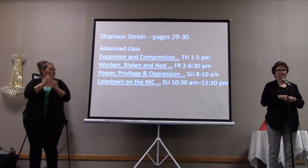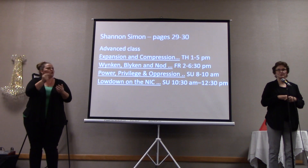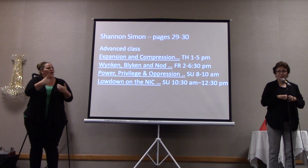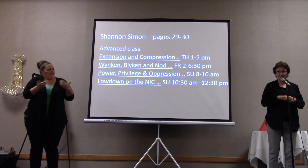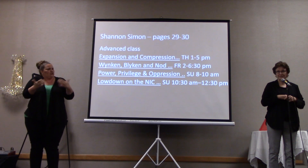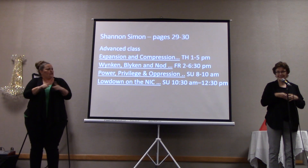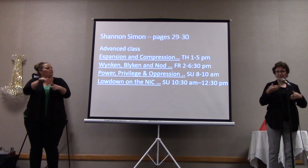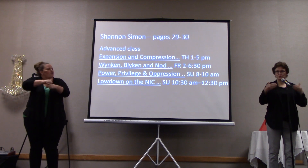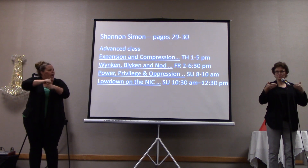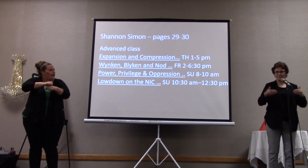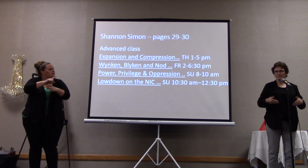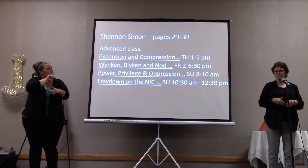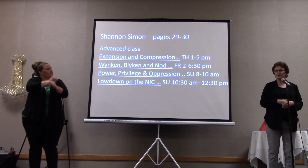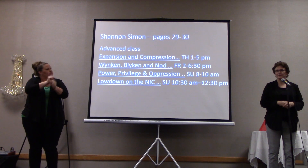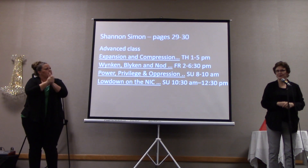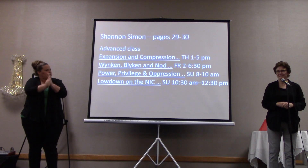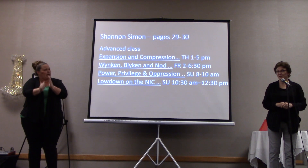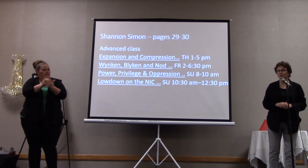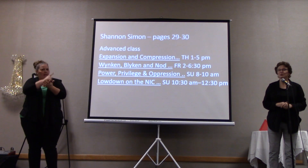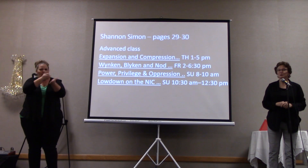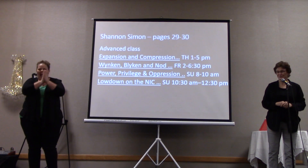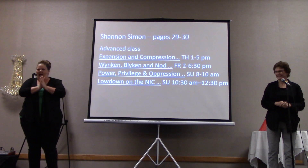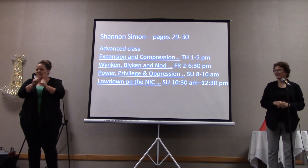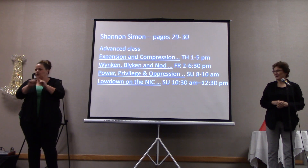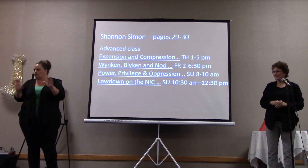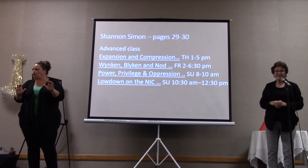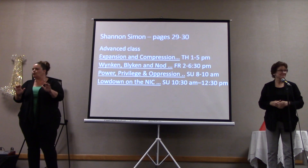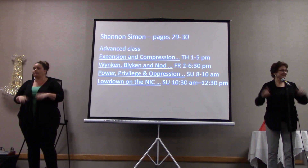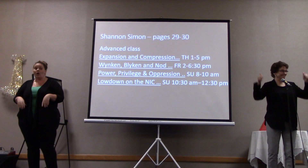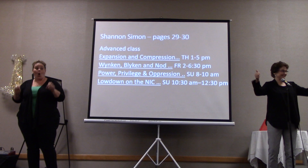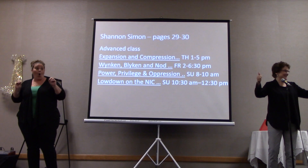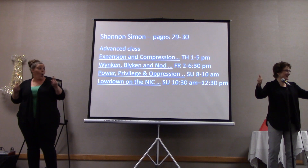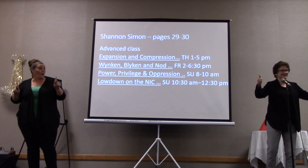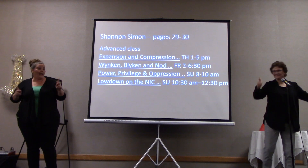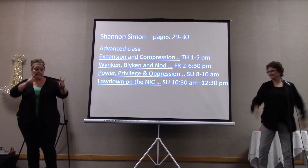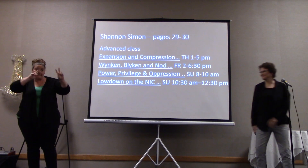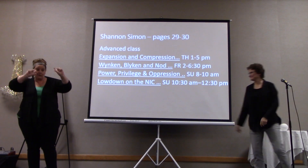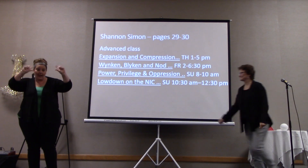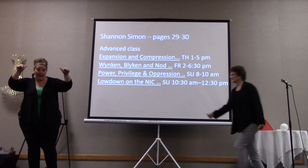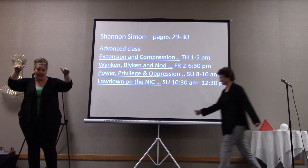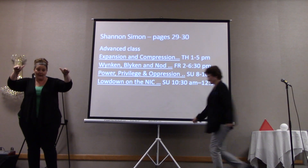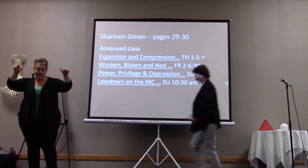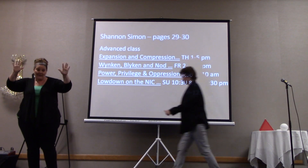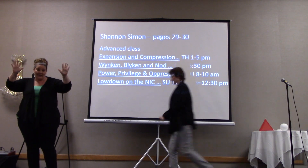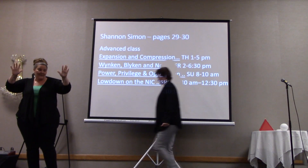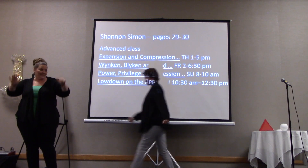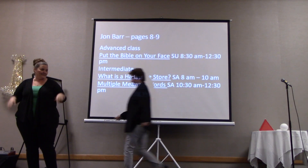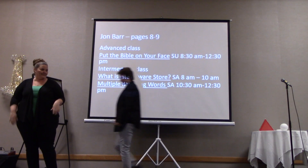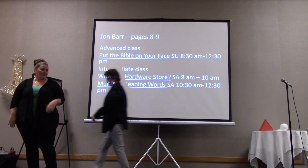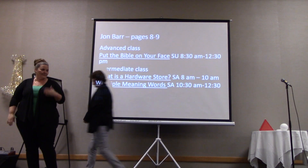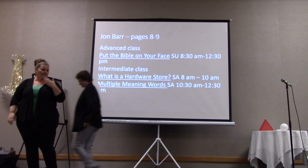have a chance to practice the actual skills that they're asking you to do. Okay? See you later.